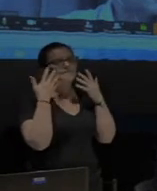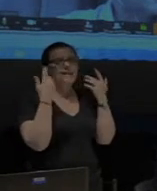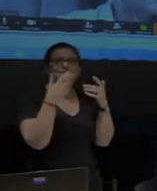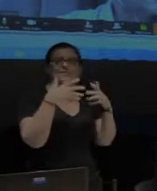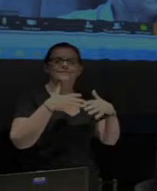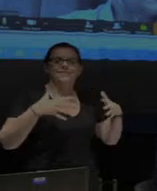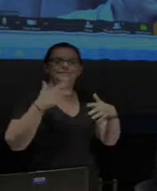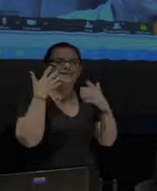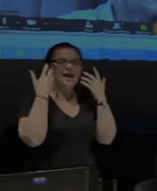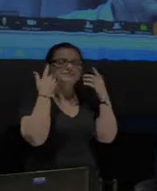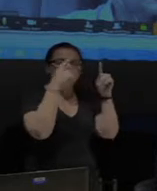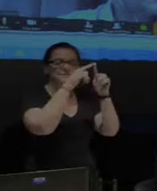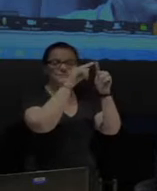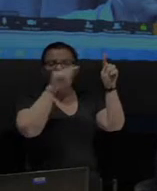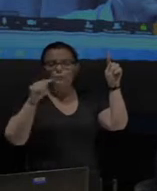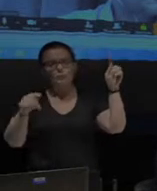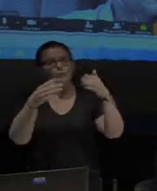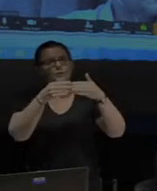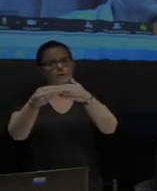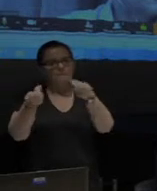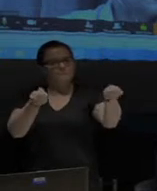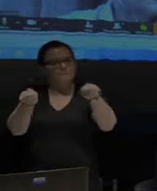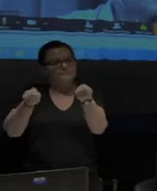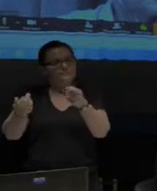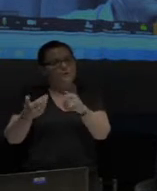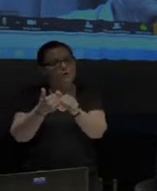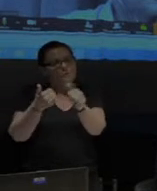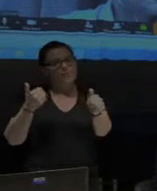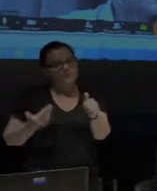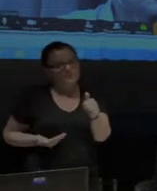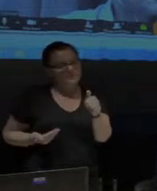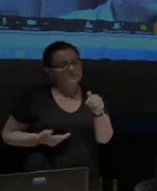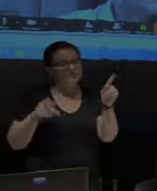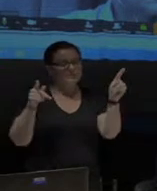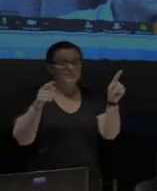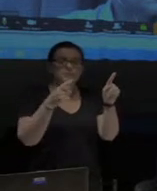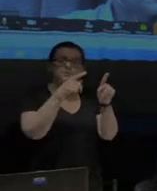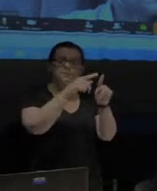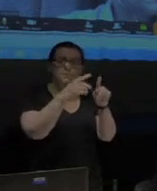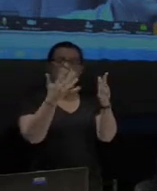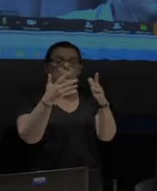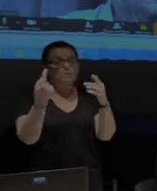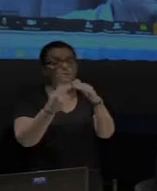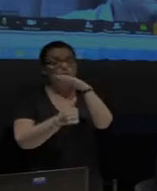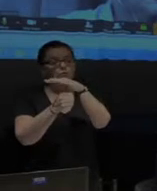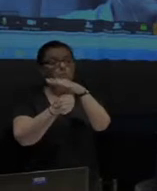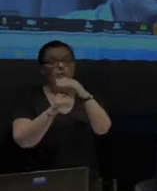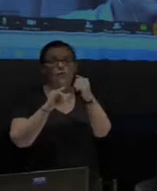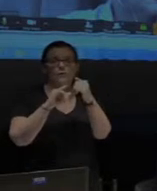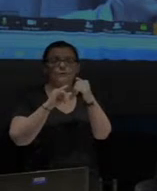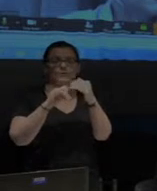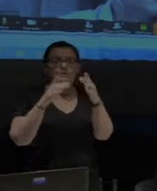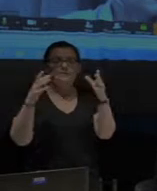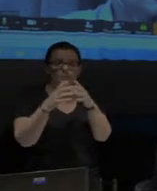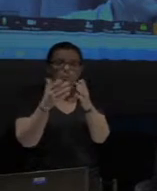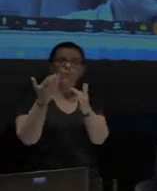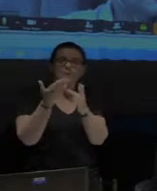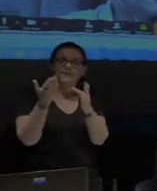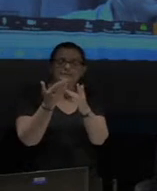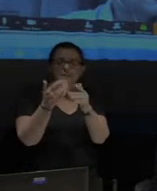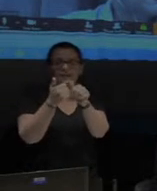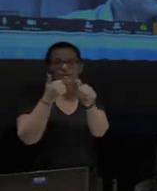setting up businesses and being very commercial. The person at the top of even a small medium enterprise or certainly a large corporate